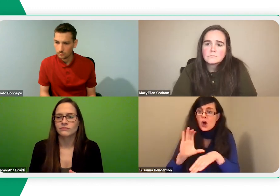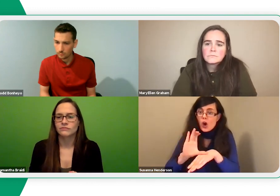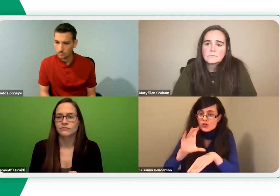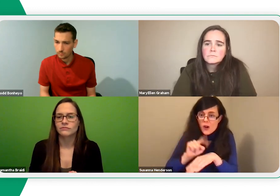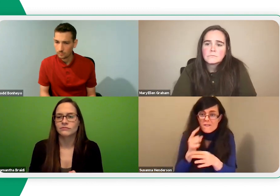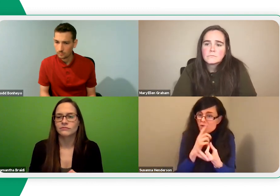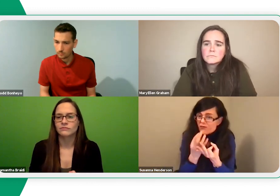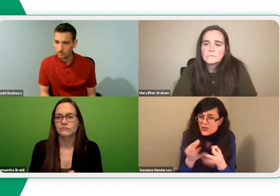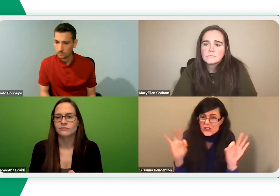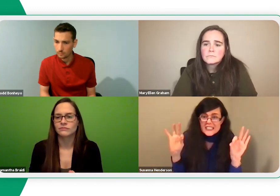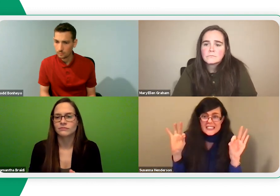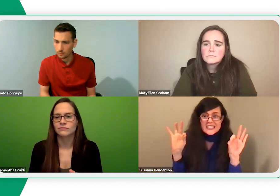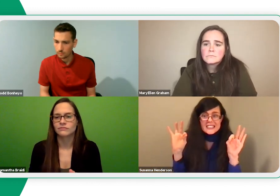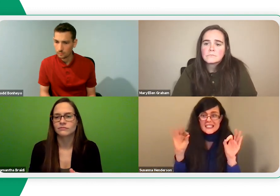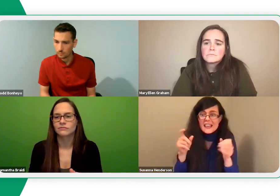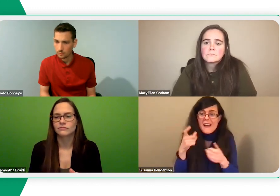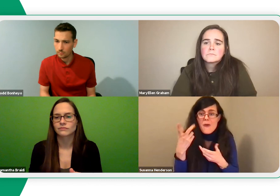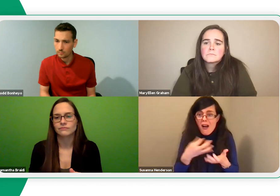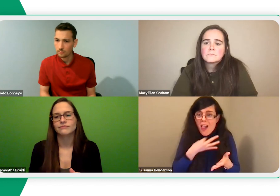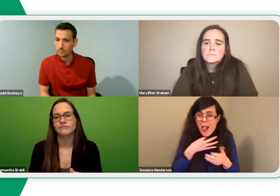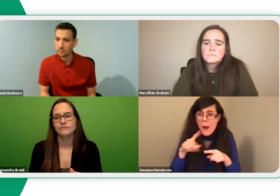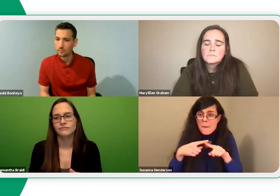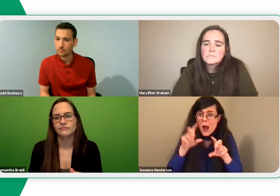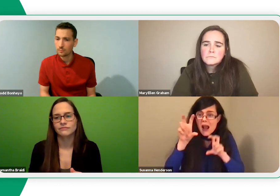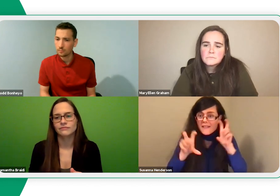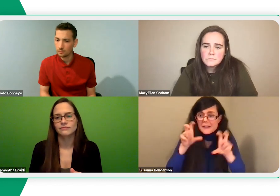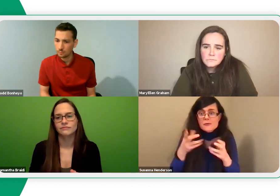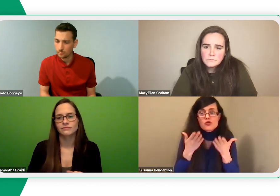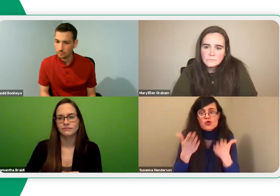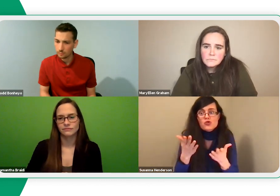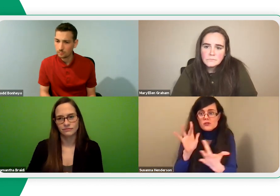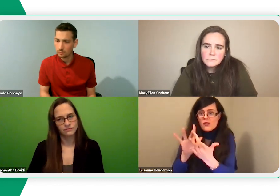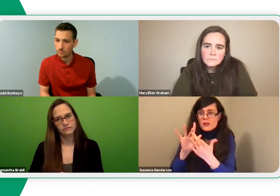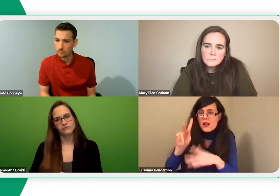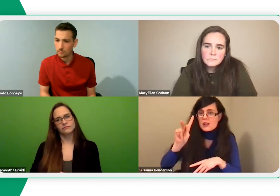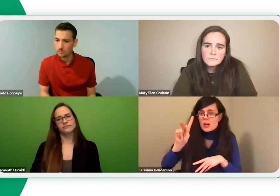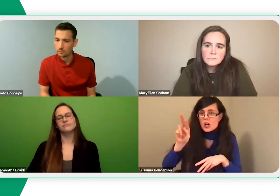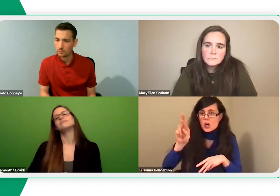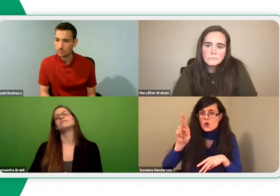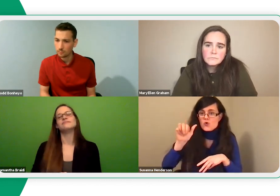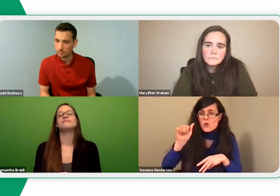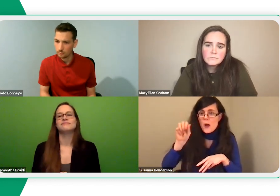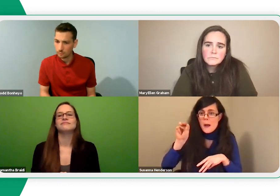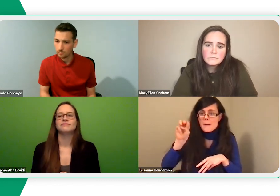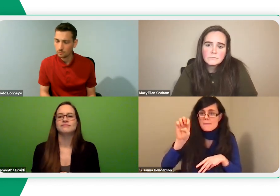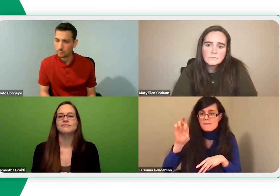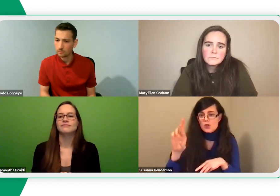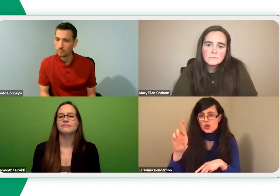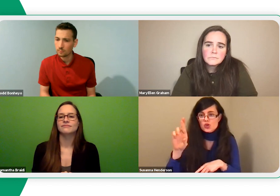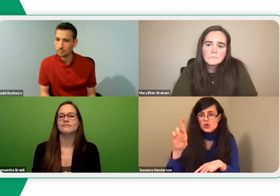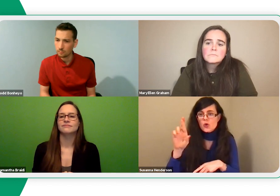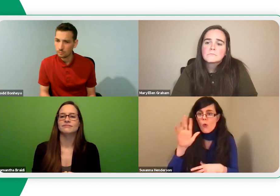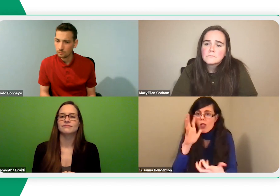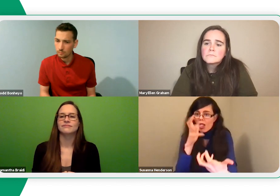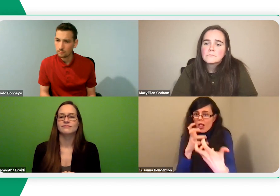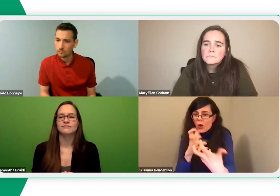Virginia. They have deaf consultants that are free for you to access to ask